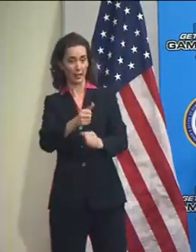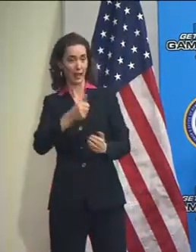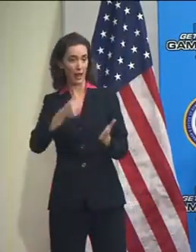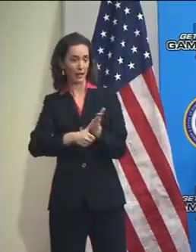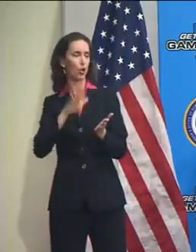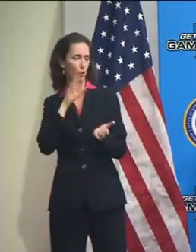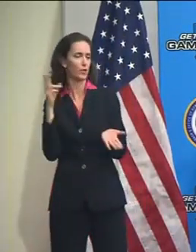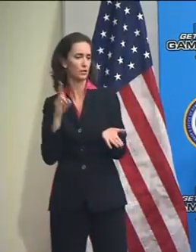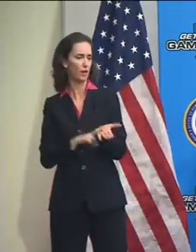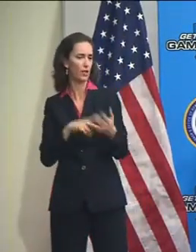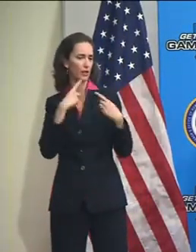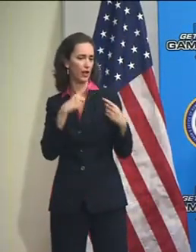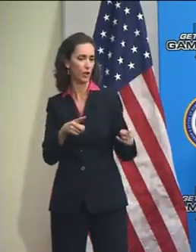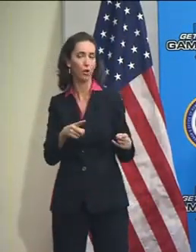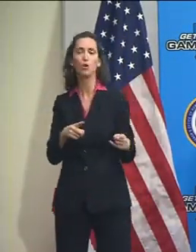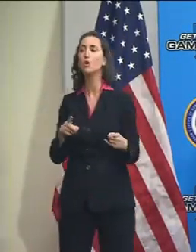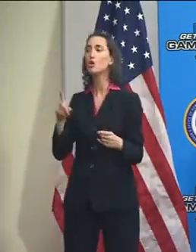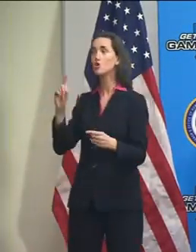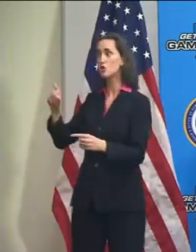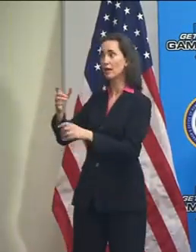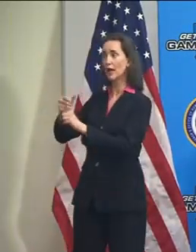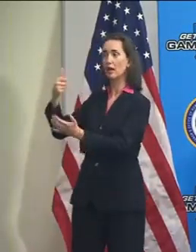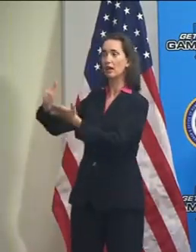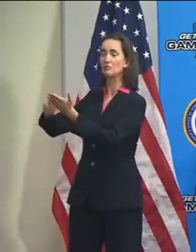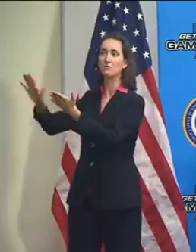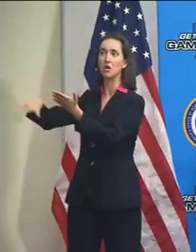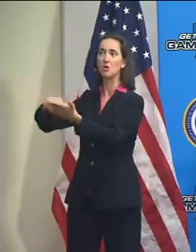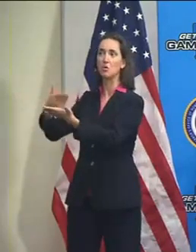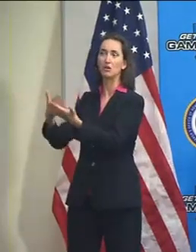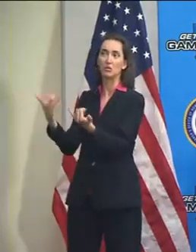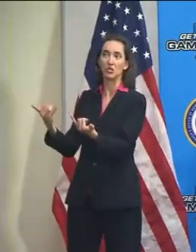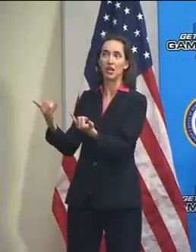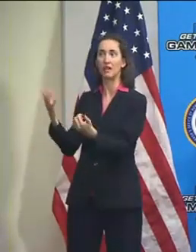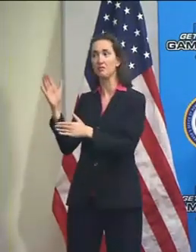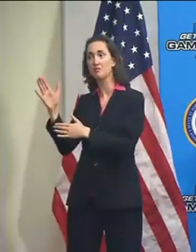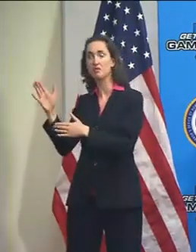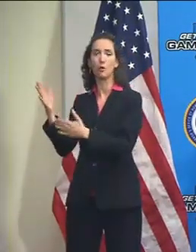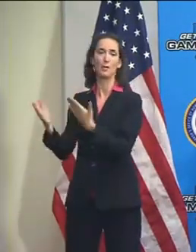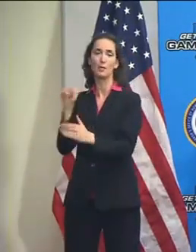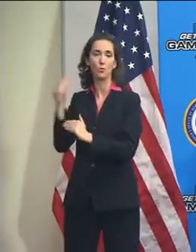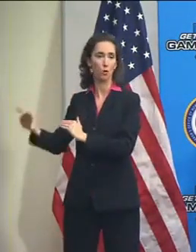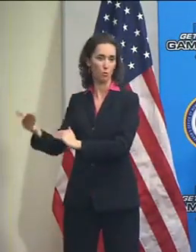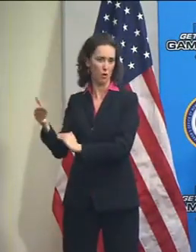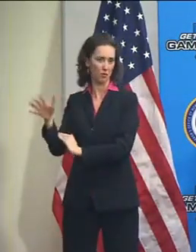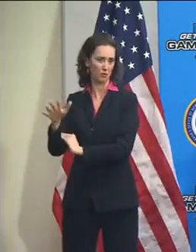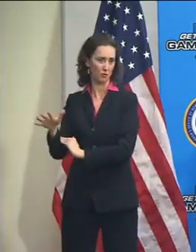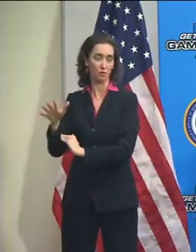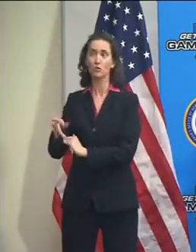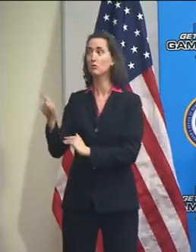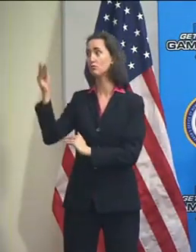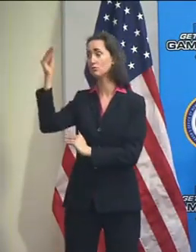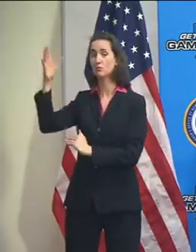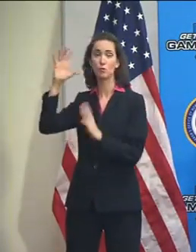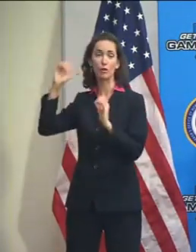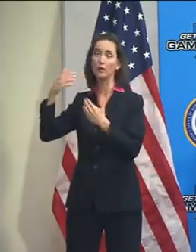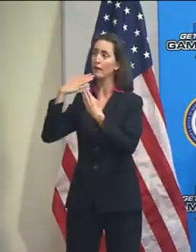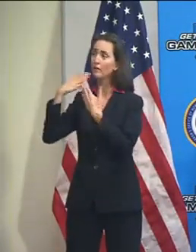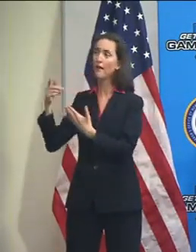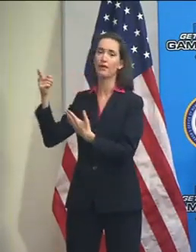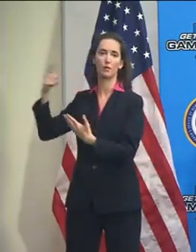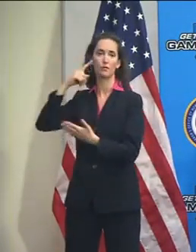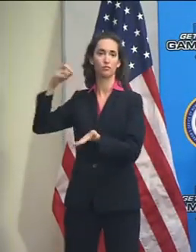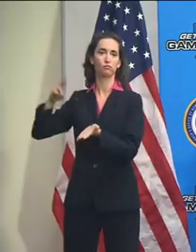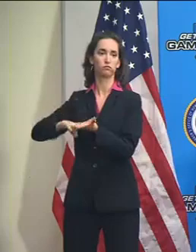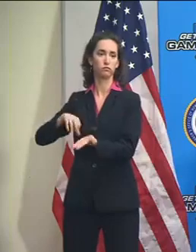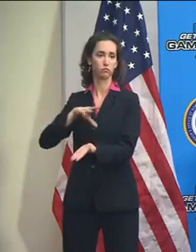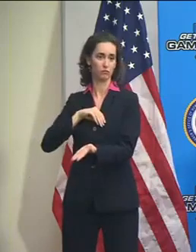which we expect to happen later today or perhaps tomorrow morning. And I want to thank him for that.